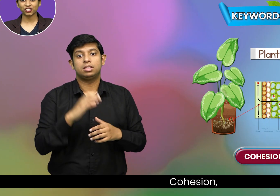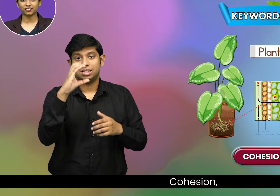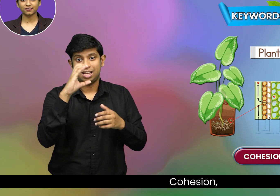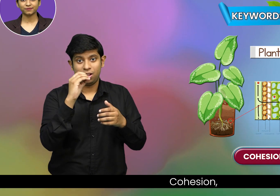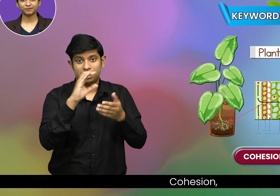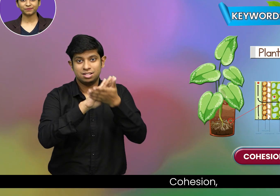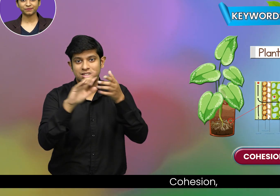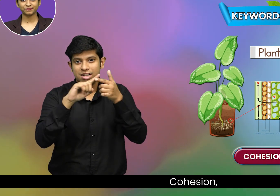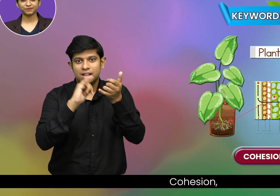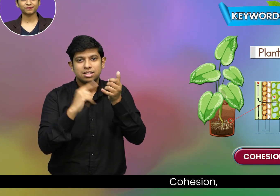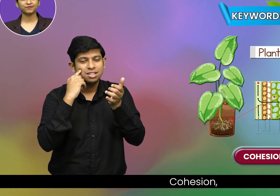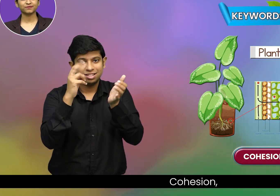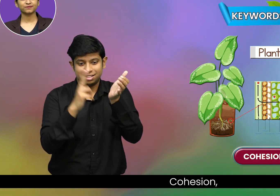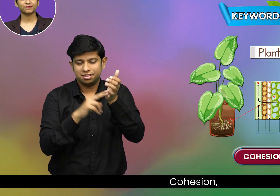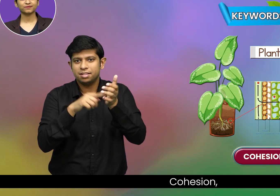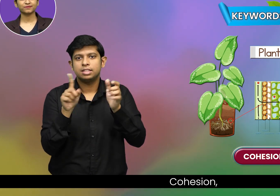cohesion,